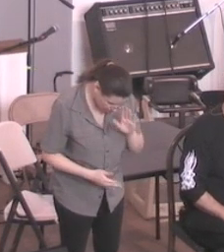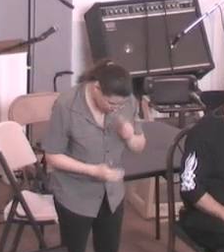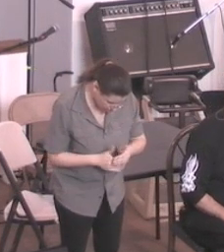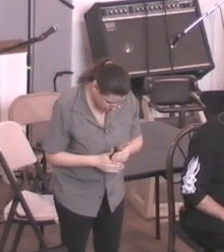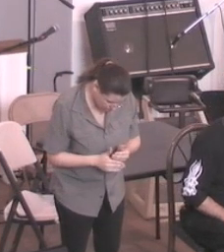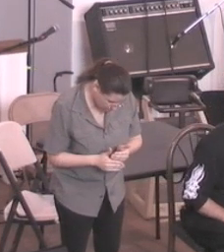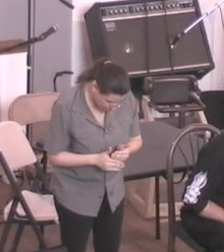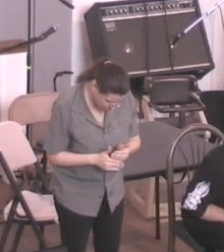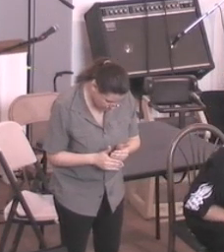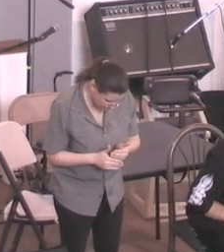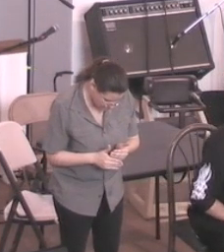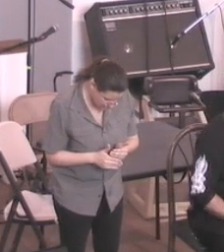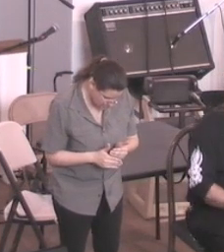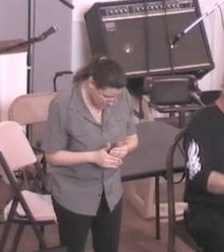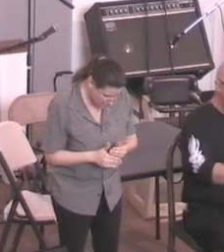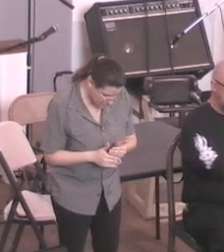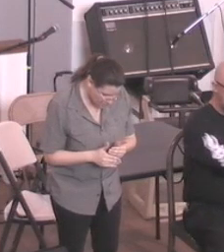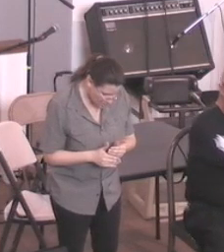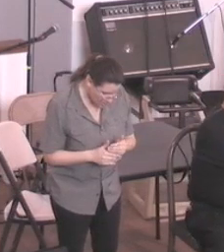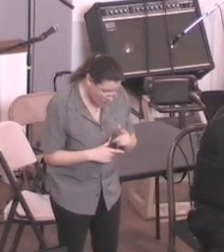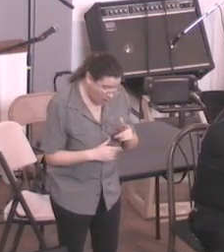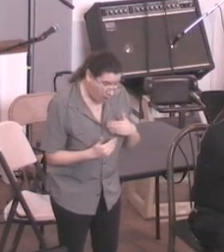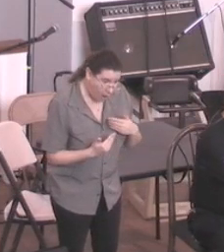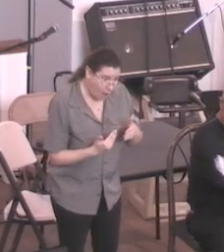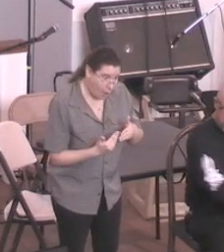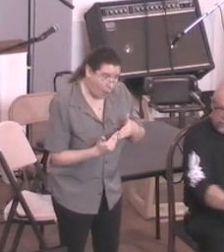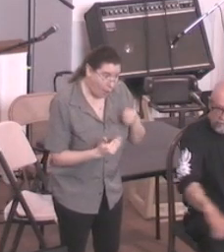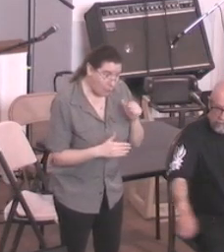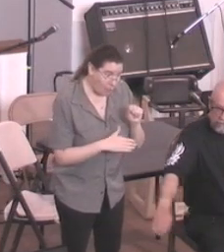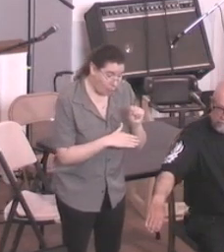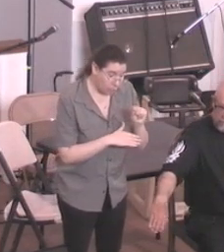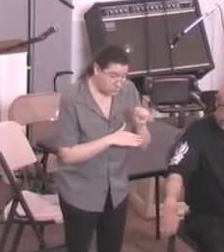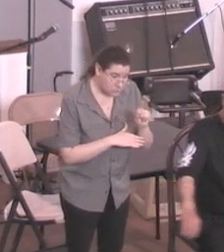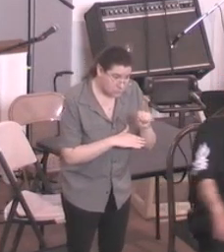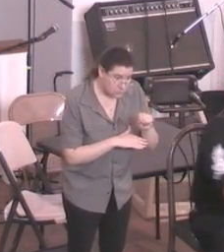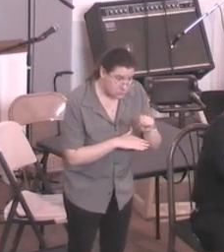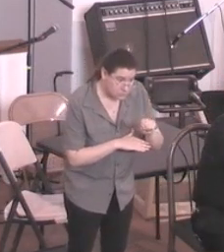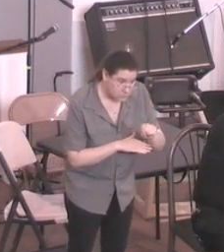And I almost hit my head